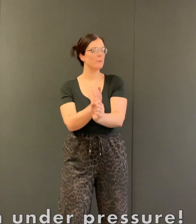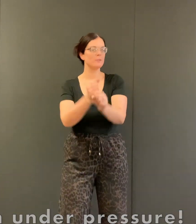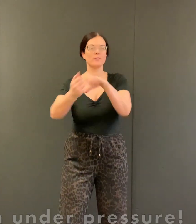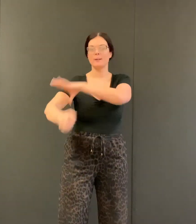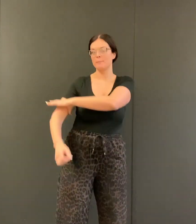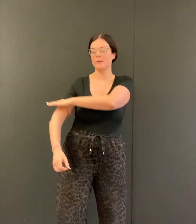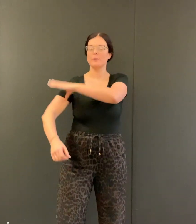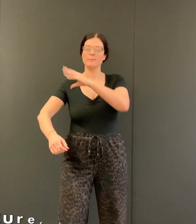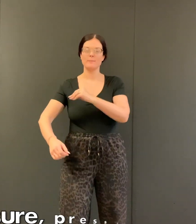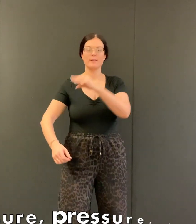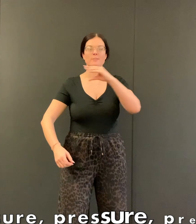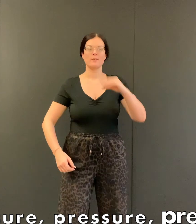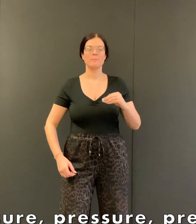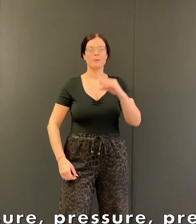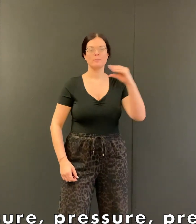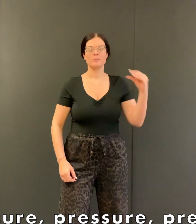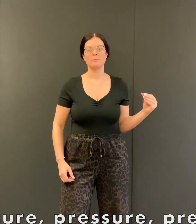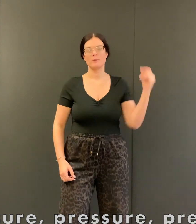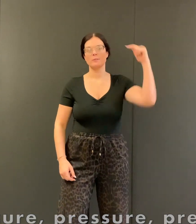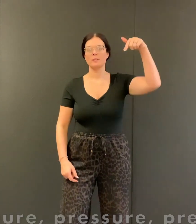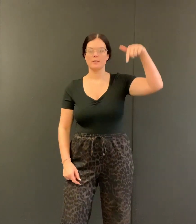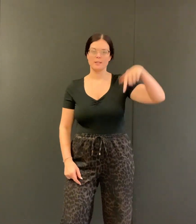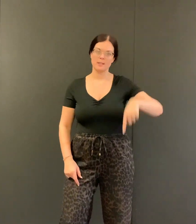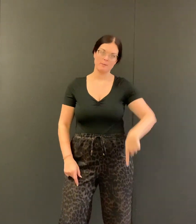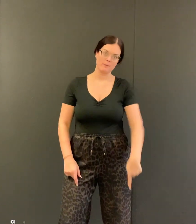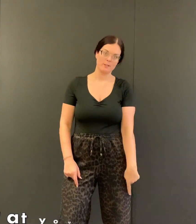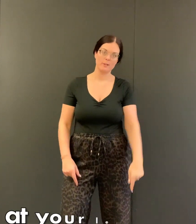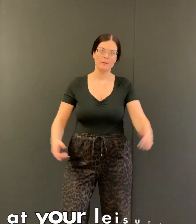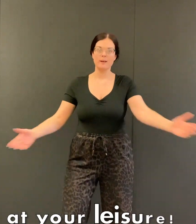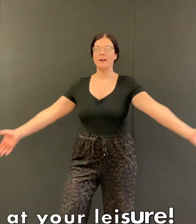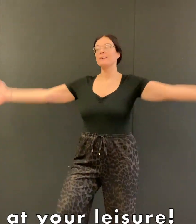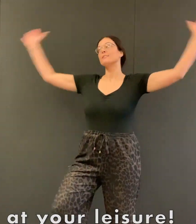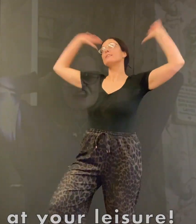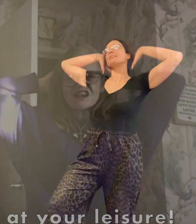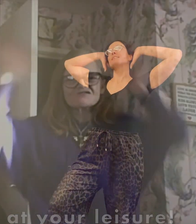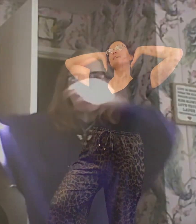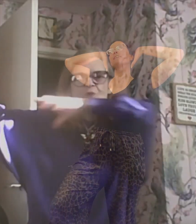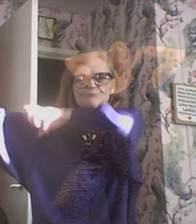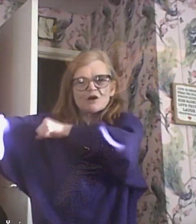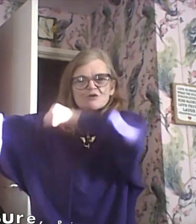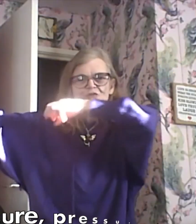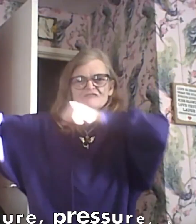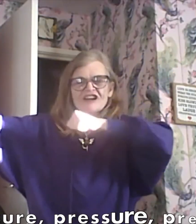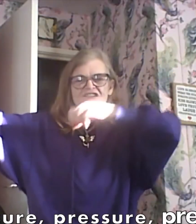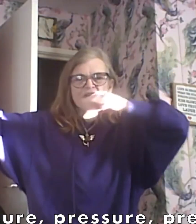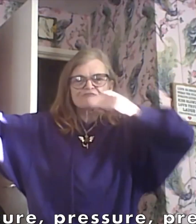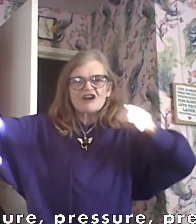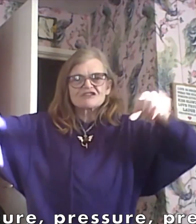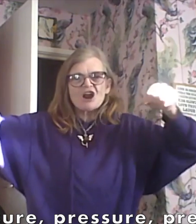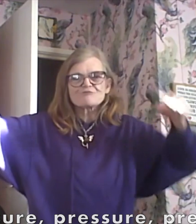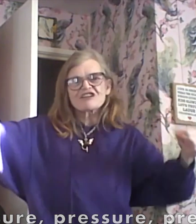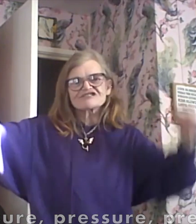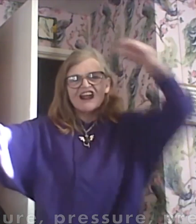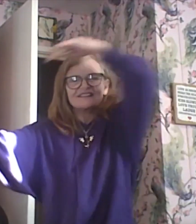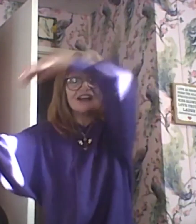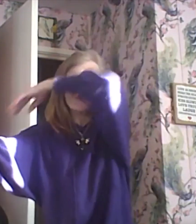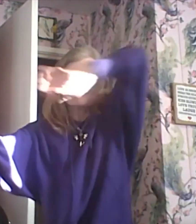pressure. Blood pressure keep it low at your leisure. Blood pressure can be